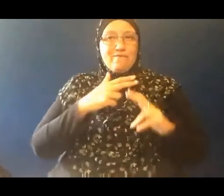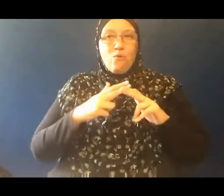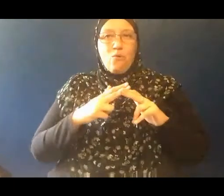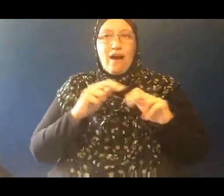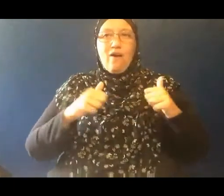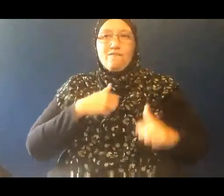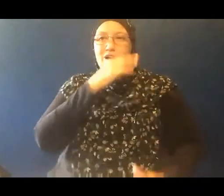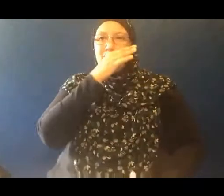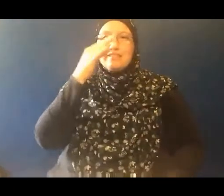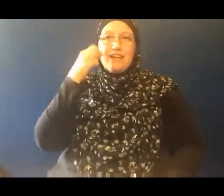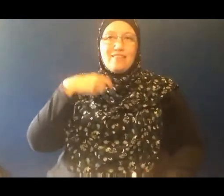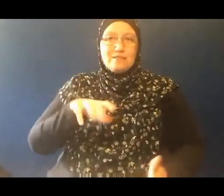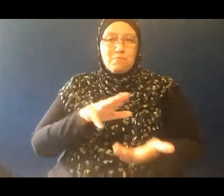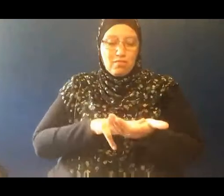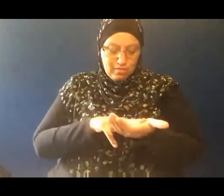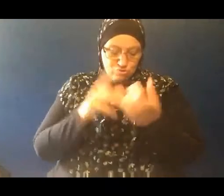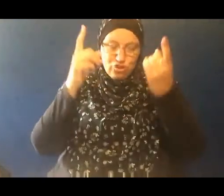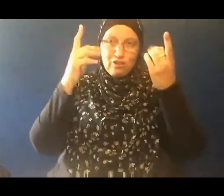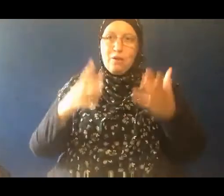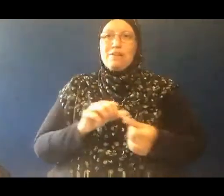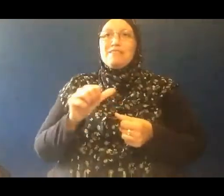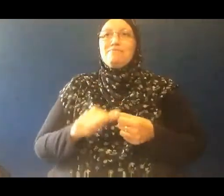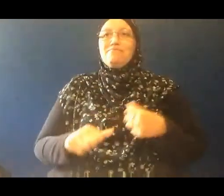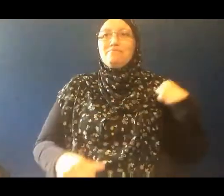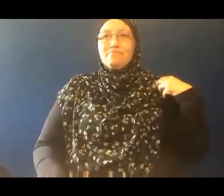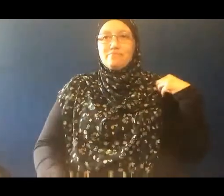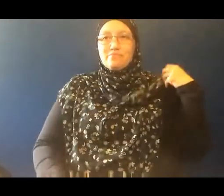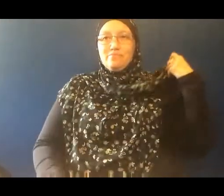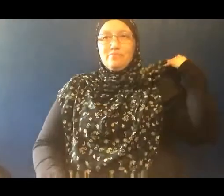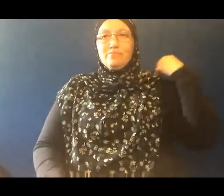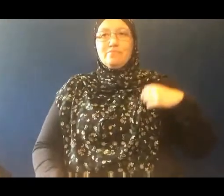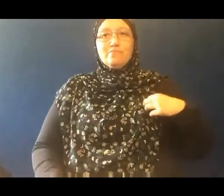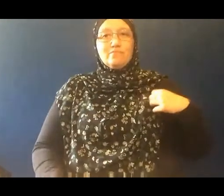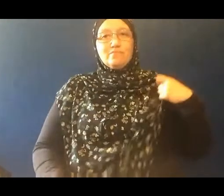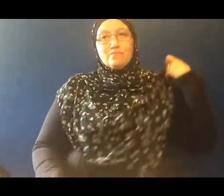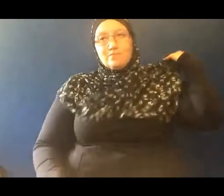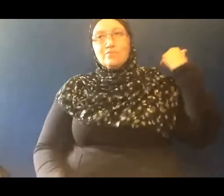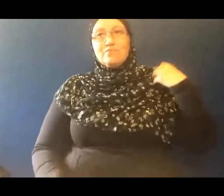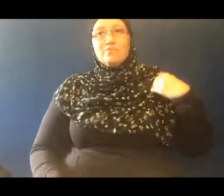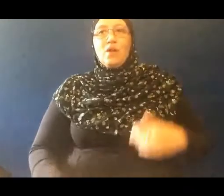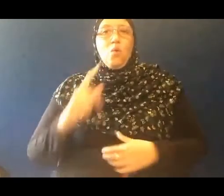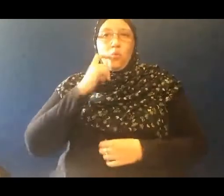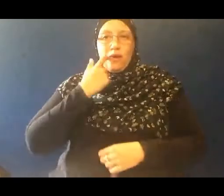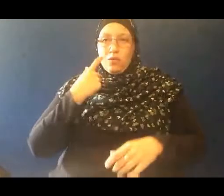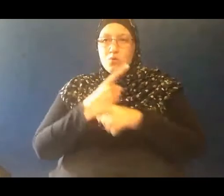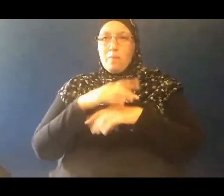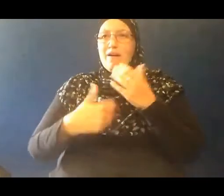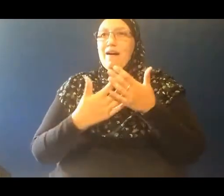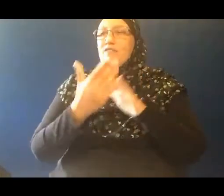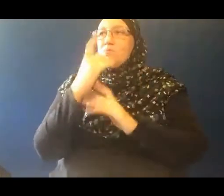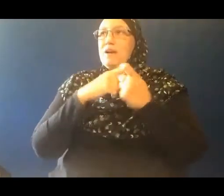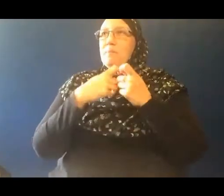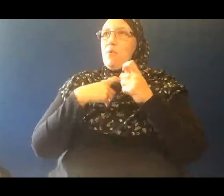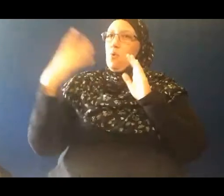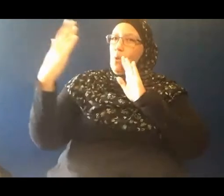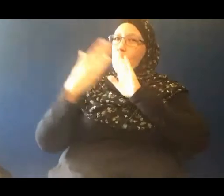Just to quickly recap, remember we've been talking and we've been exploring the means of nearness to the Almighty God. We spoke